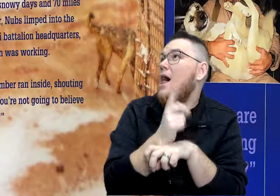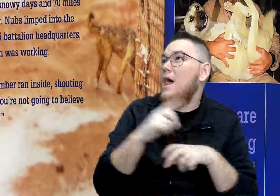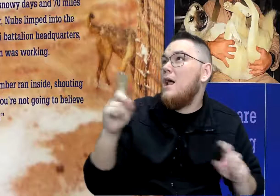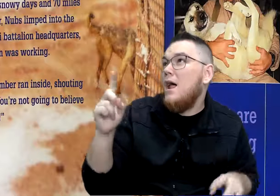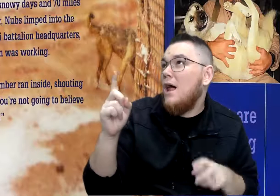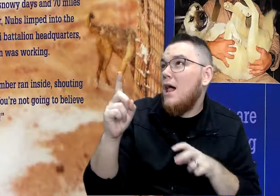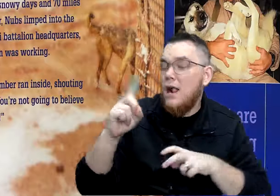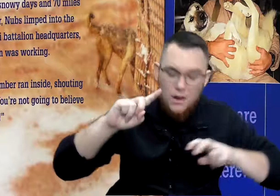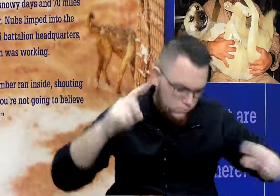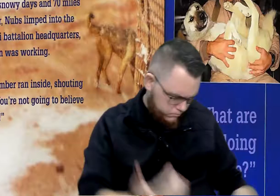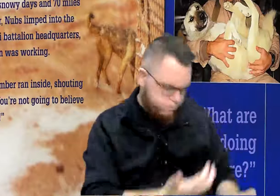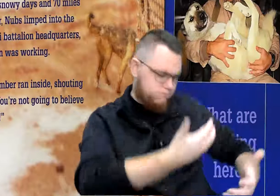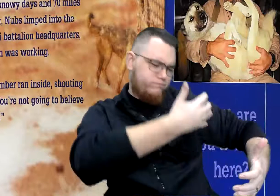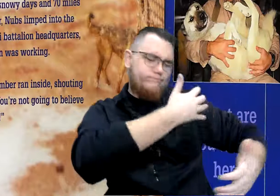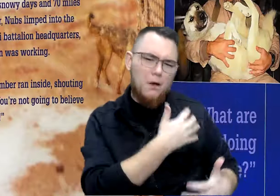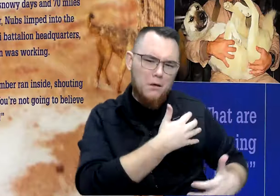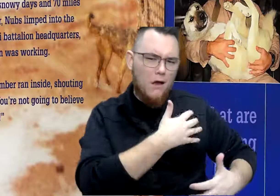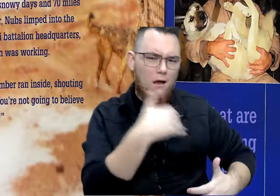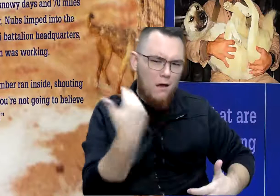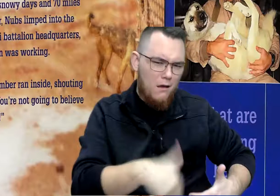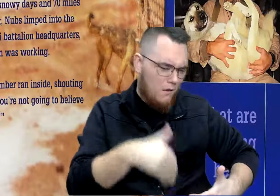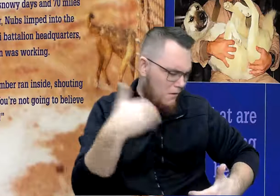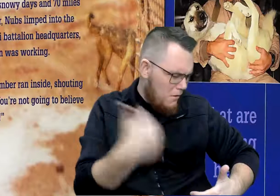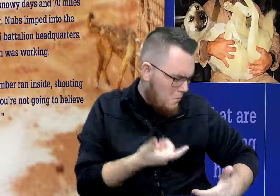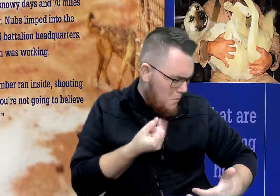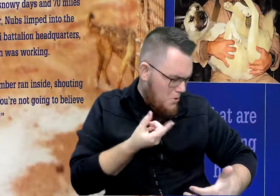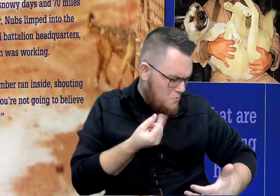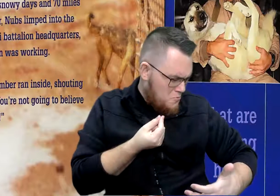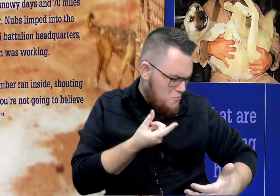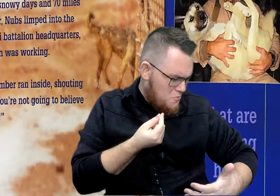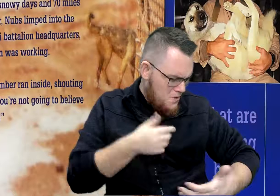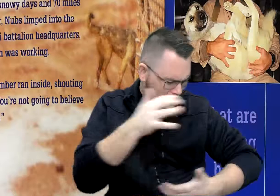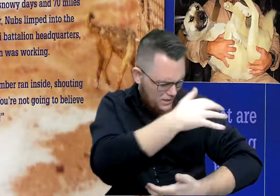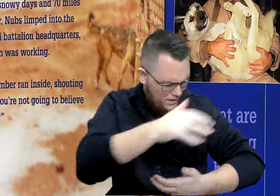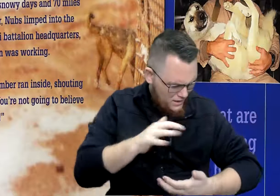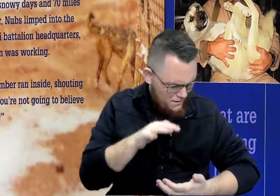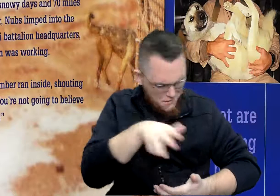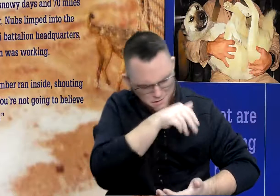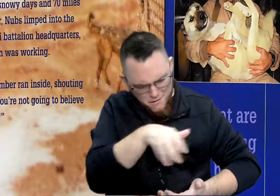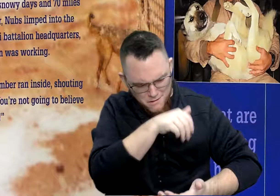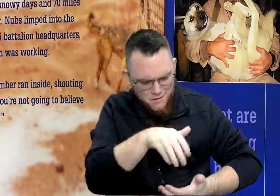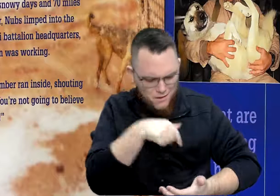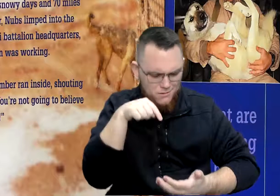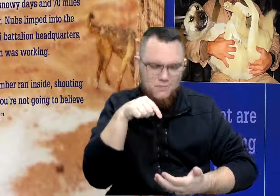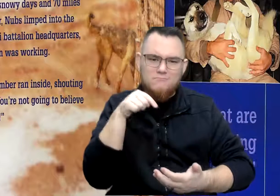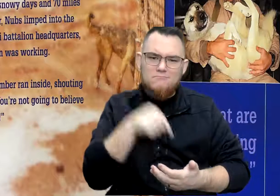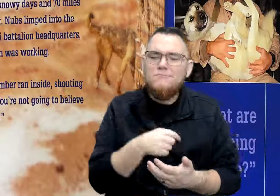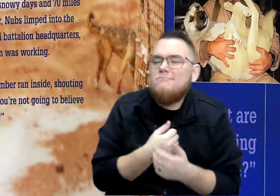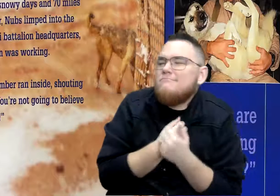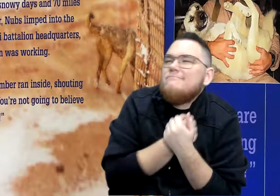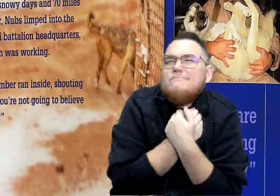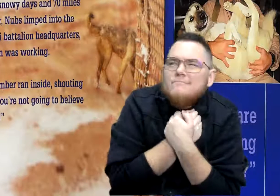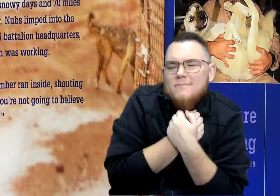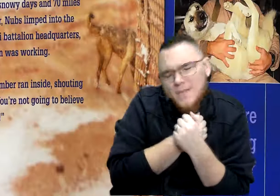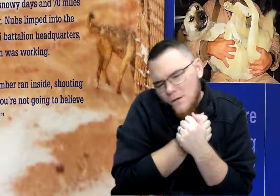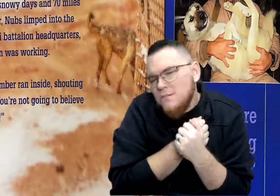here?" Brian said as he held Nubs close and rubbed him all over. Nubs finally felt warm again. He